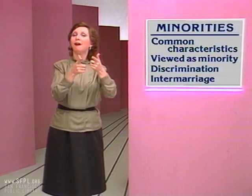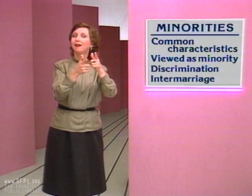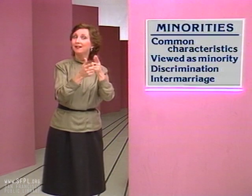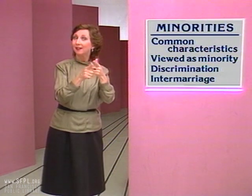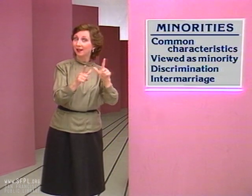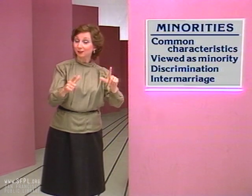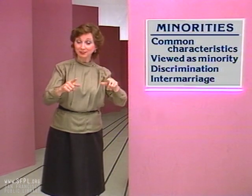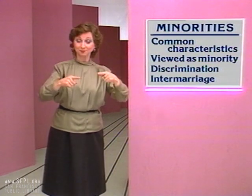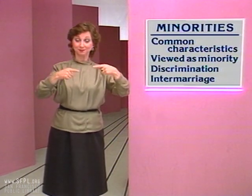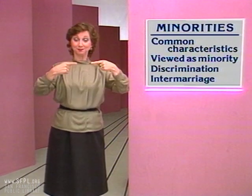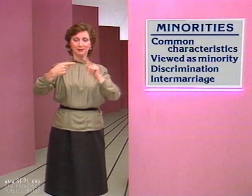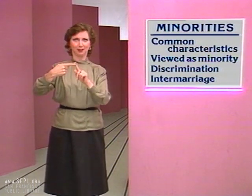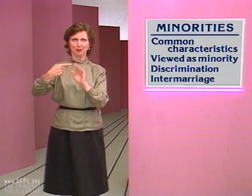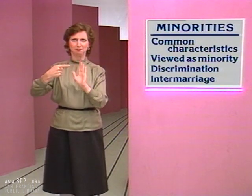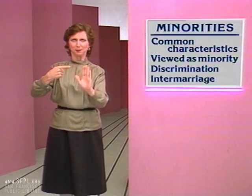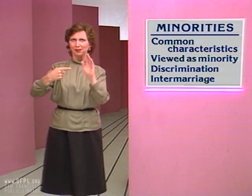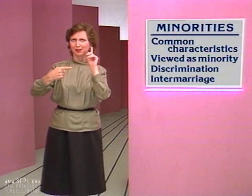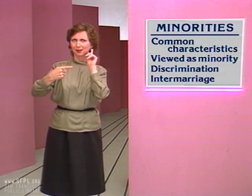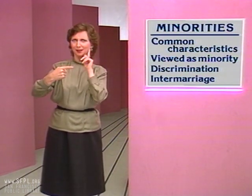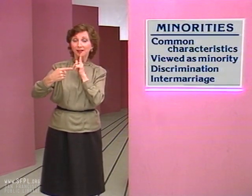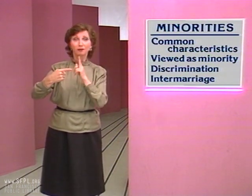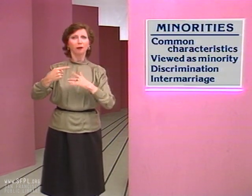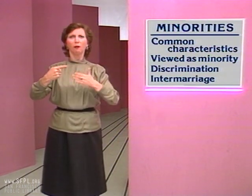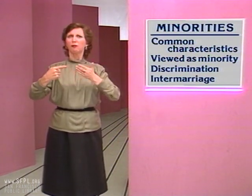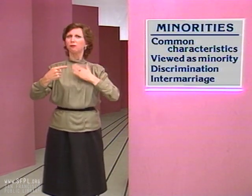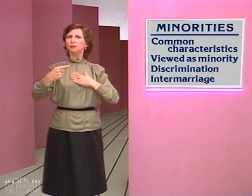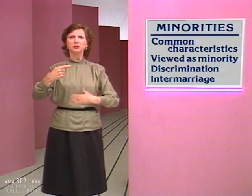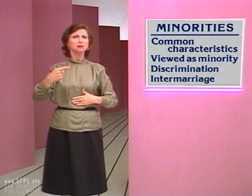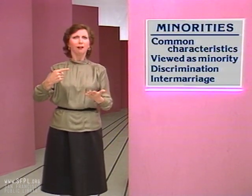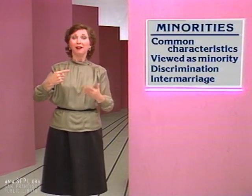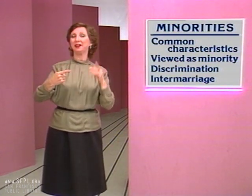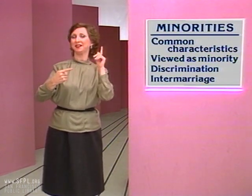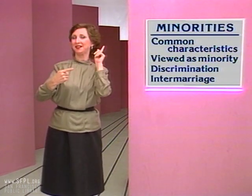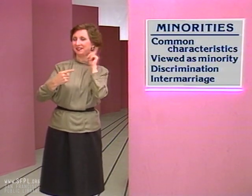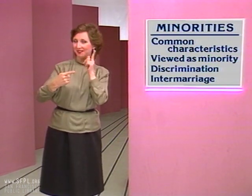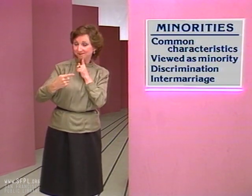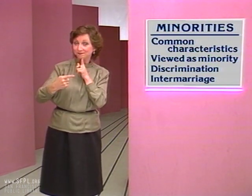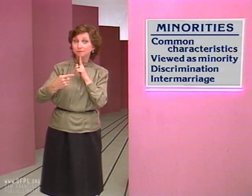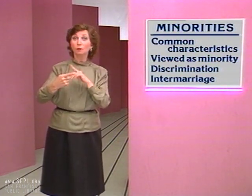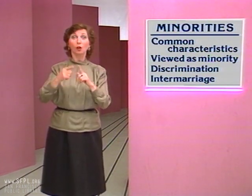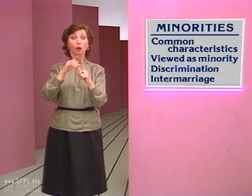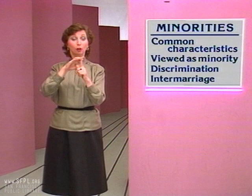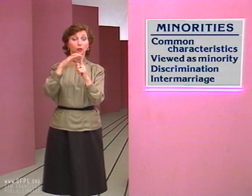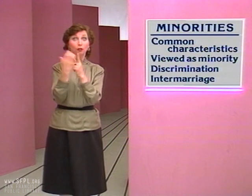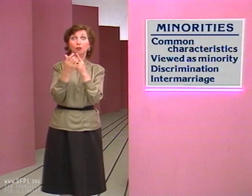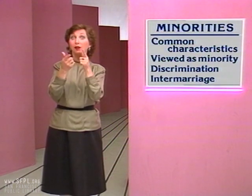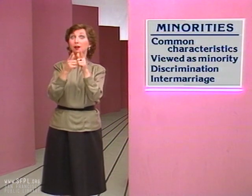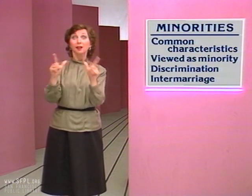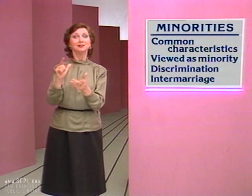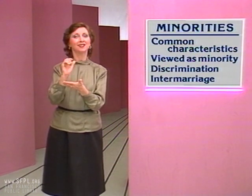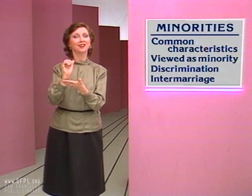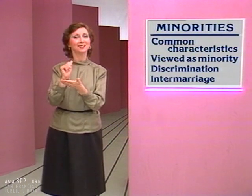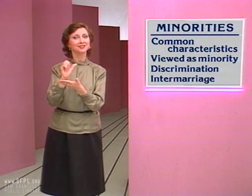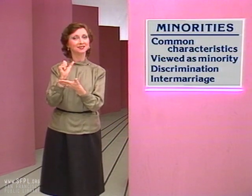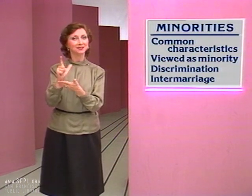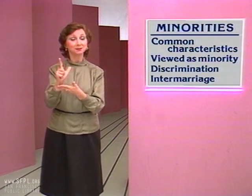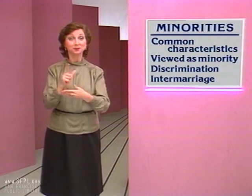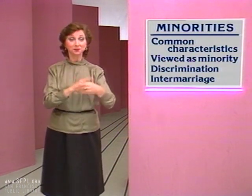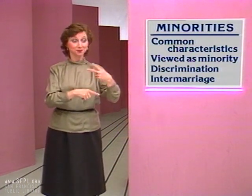or language. Deaf people share not only the common physical characteristic of deafness, but also its own language, American